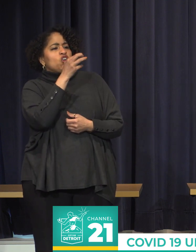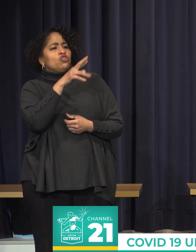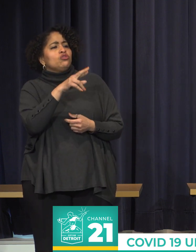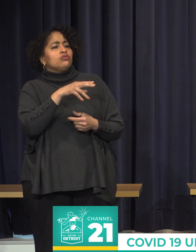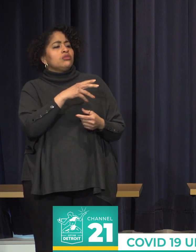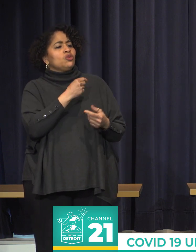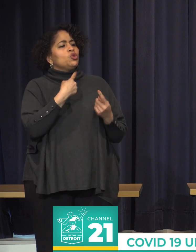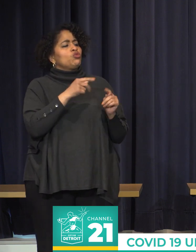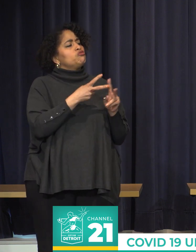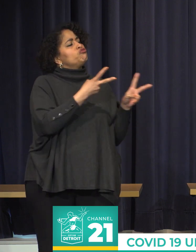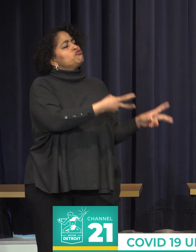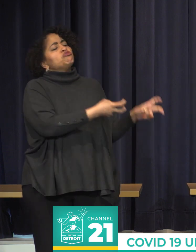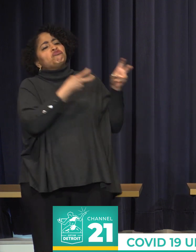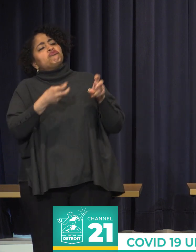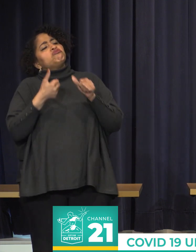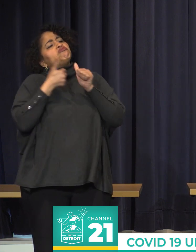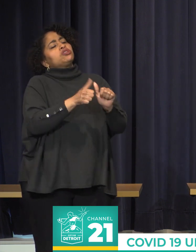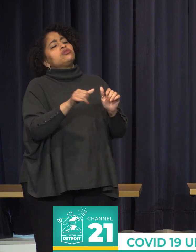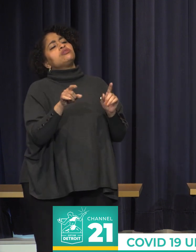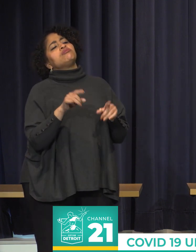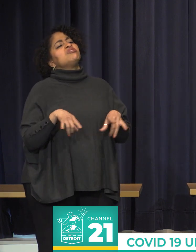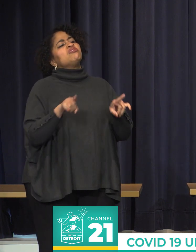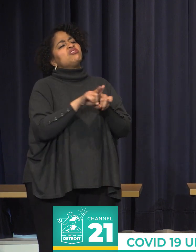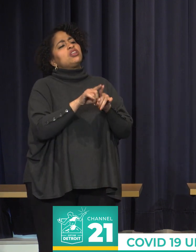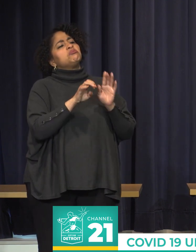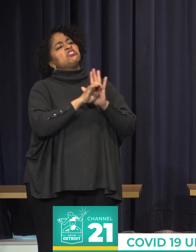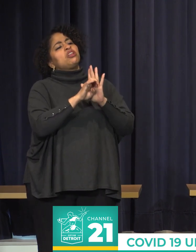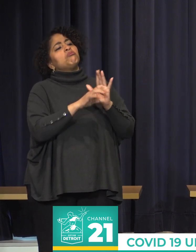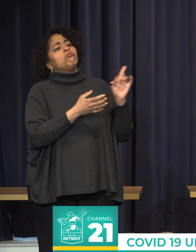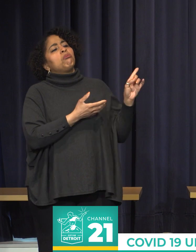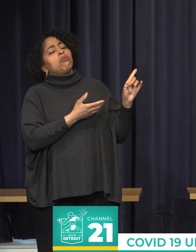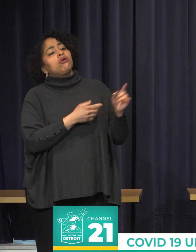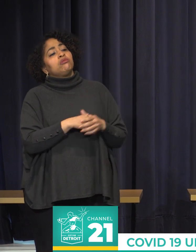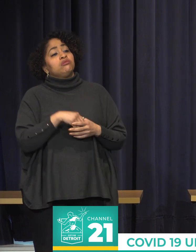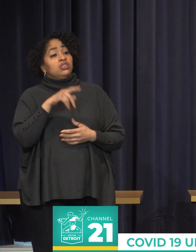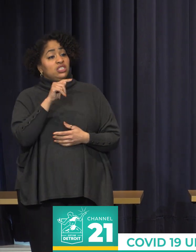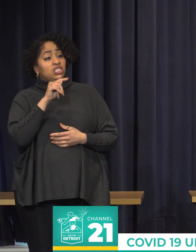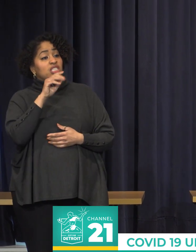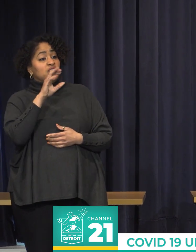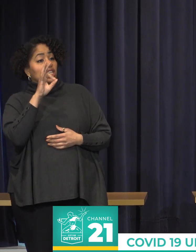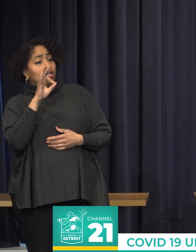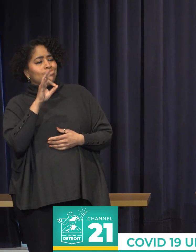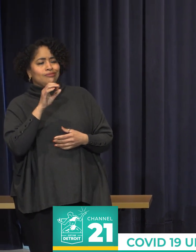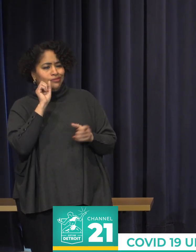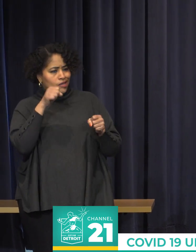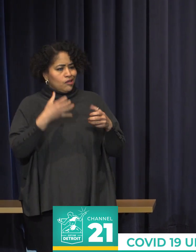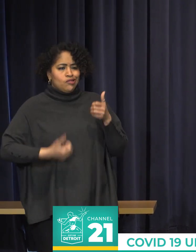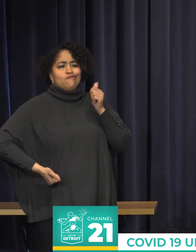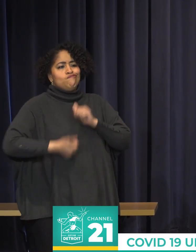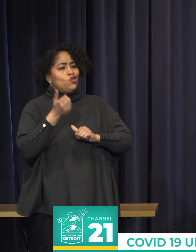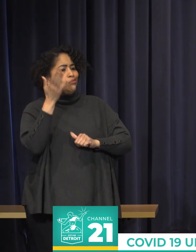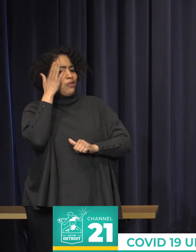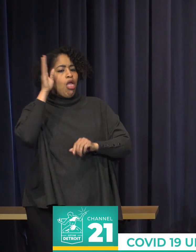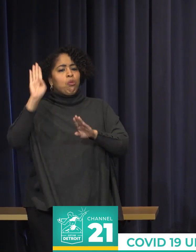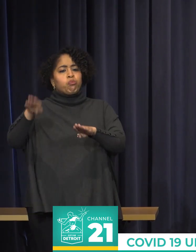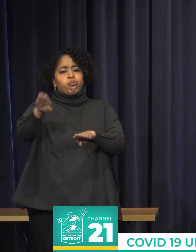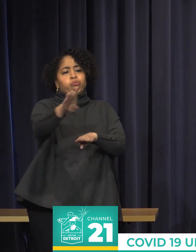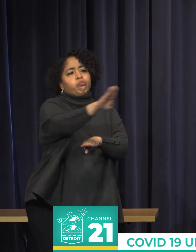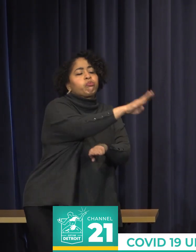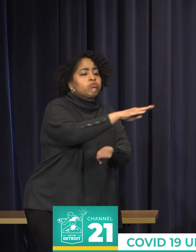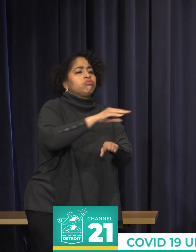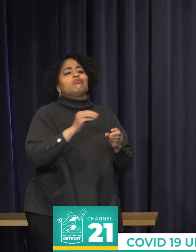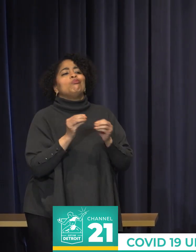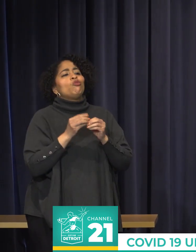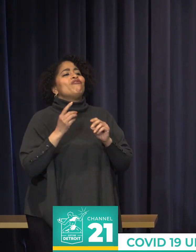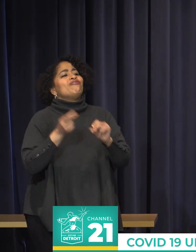here. And so TCF Center was the place where you could get the most beds in the shortest period of time,